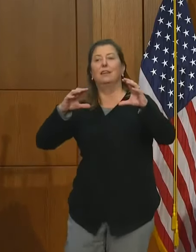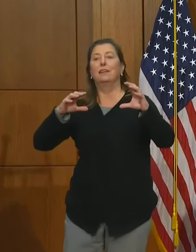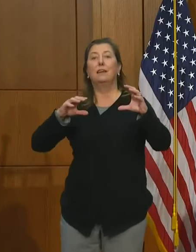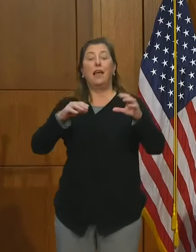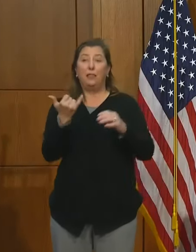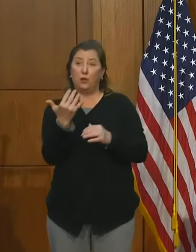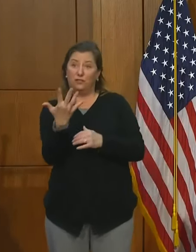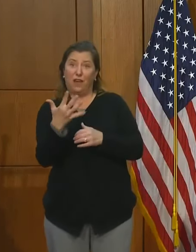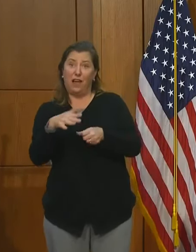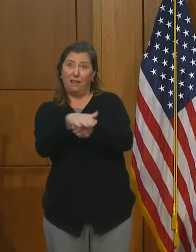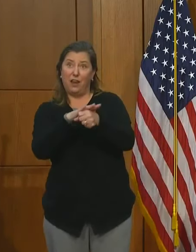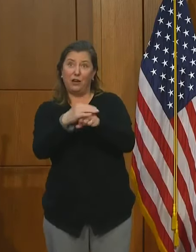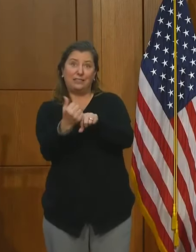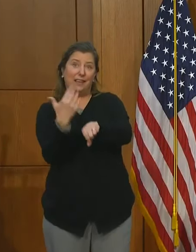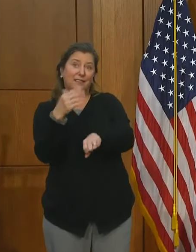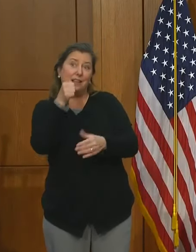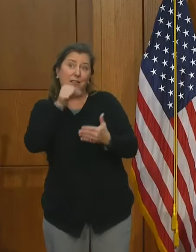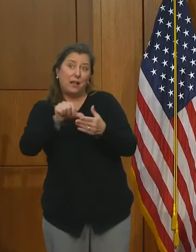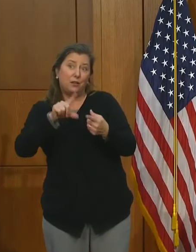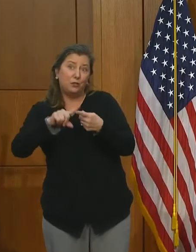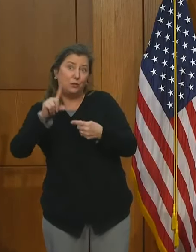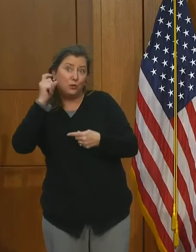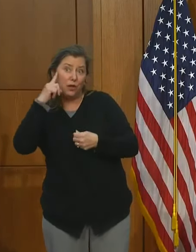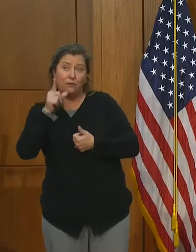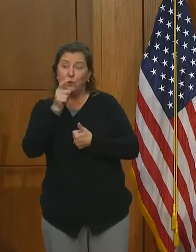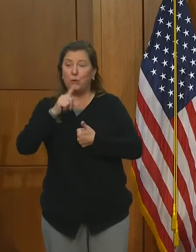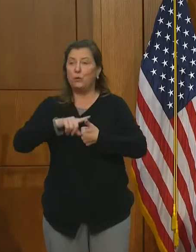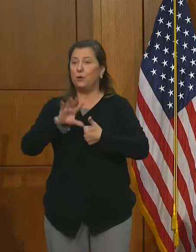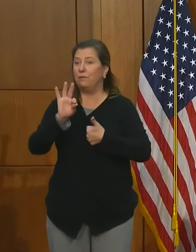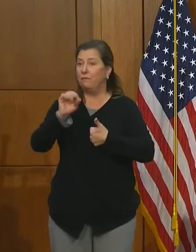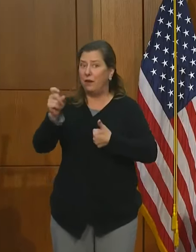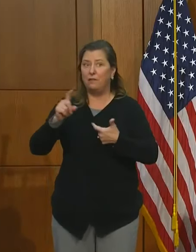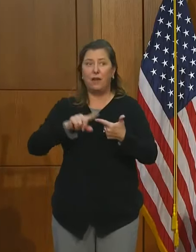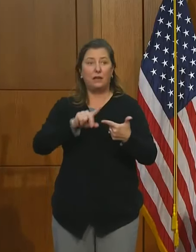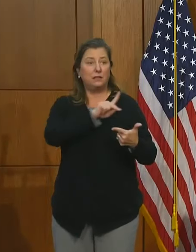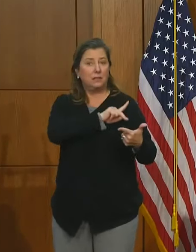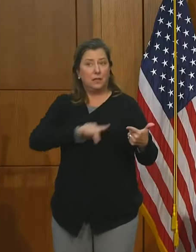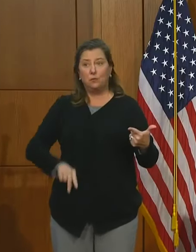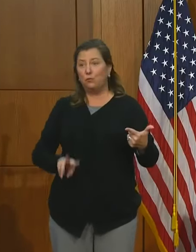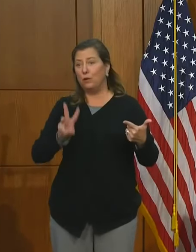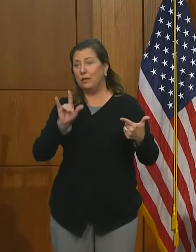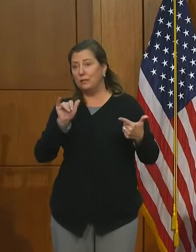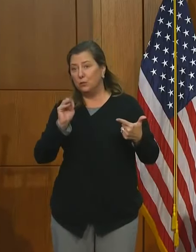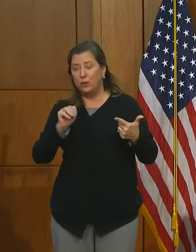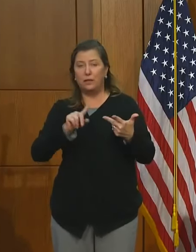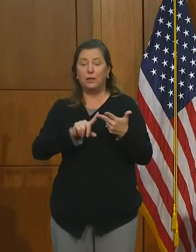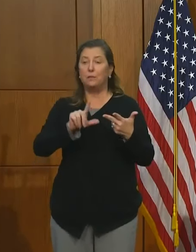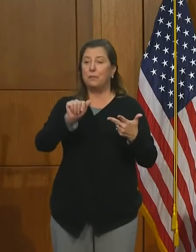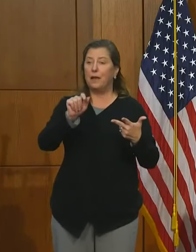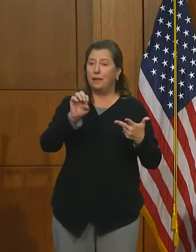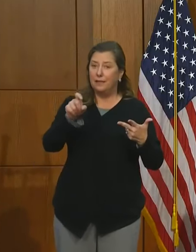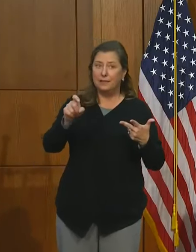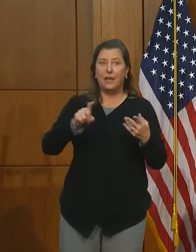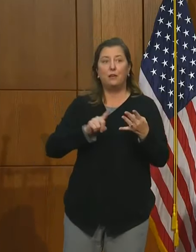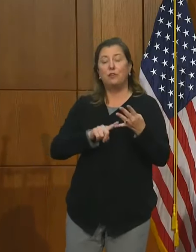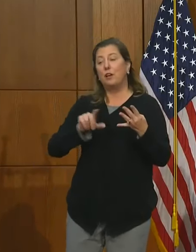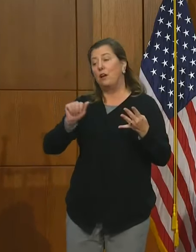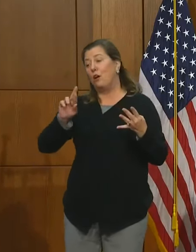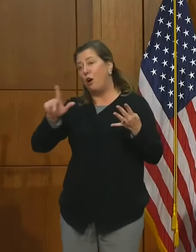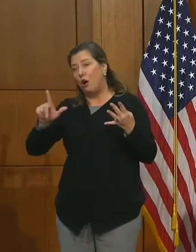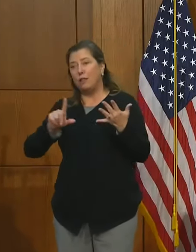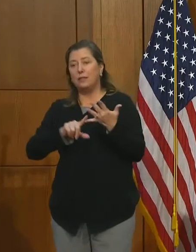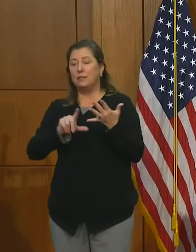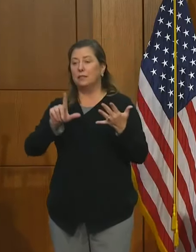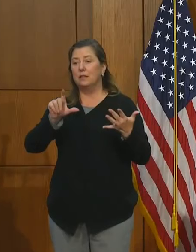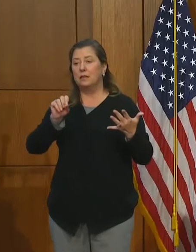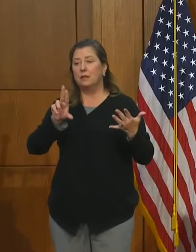governor a letter this weekend was Fairfax County, Prince William, Alexandria, Arlington, and Loudoun. And then there are some cities